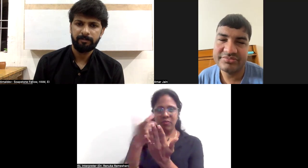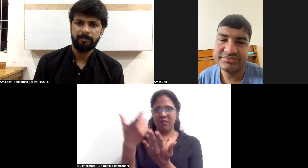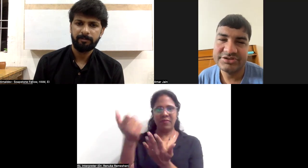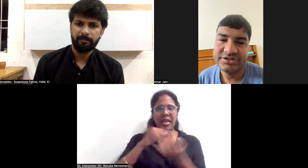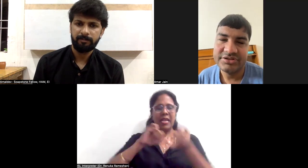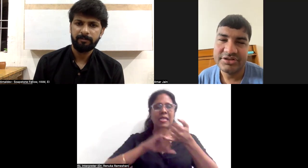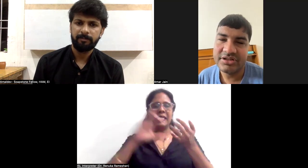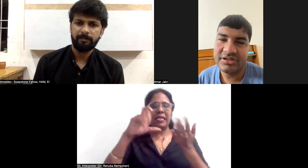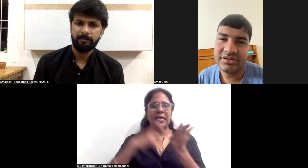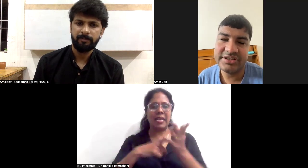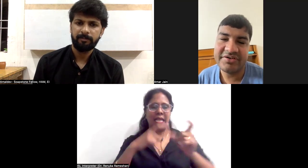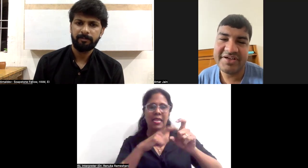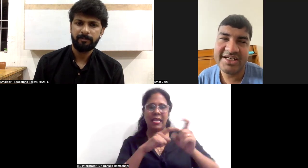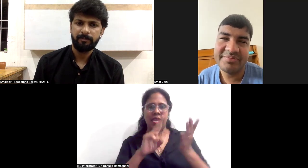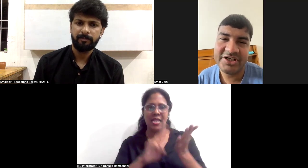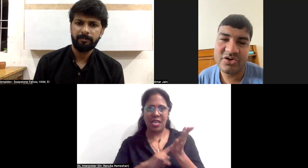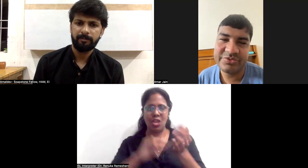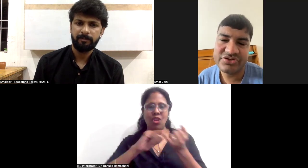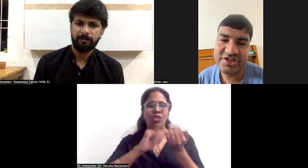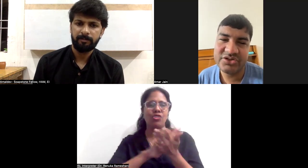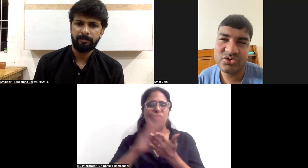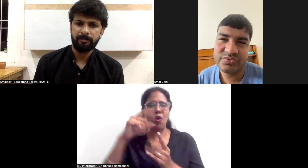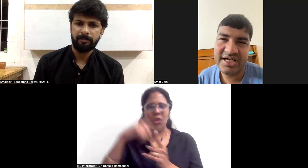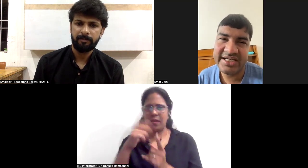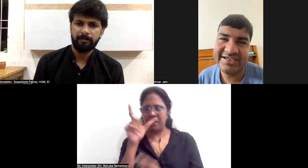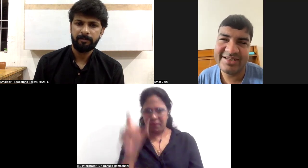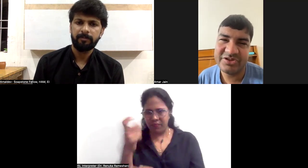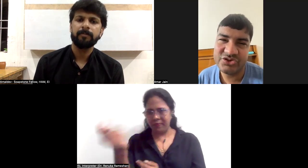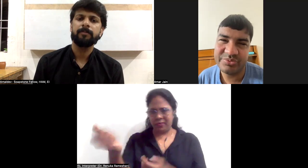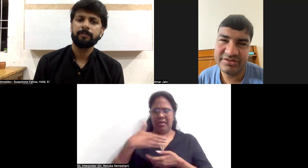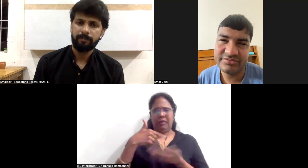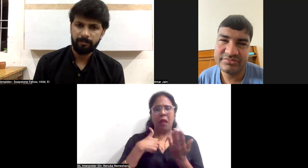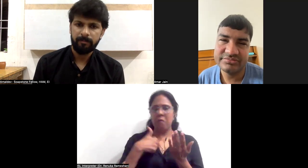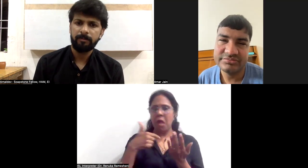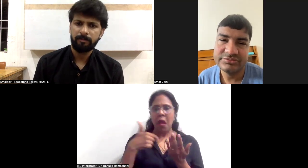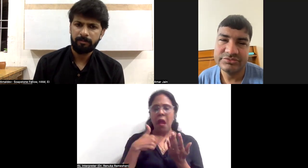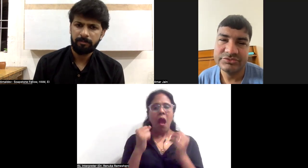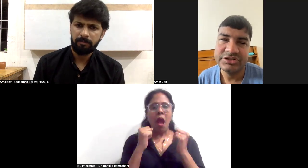document, there were very limited options, and those were highly time consuming.